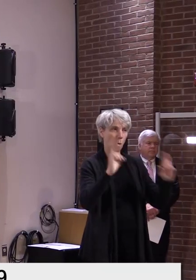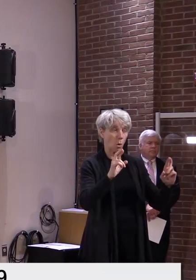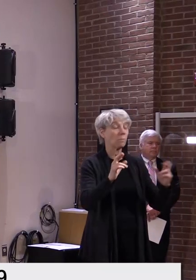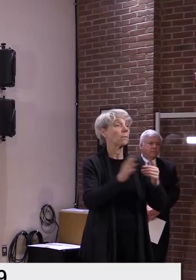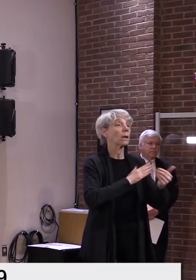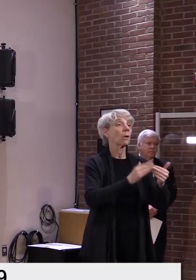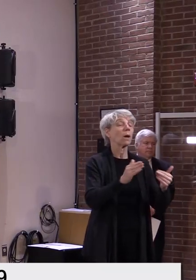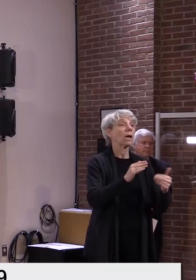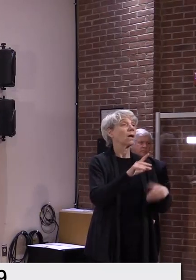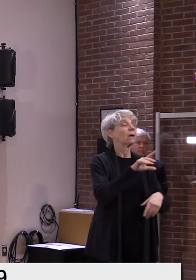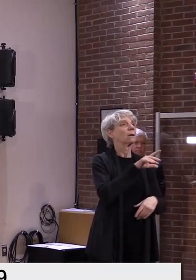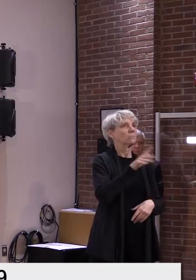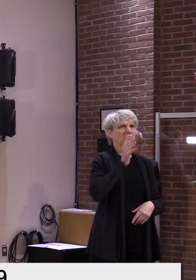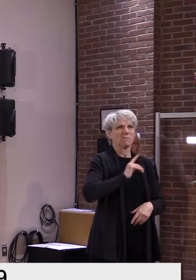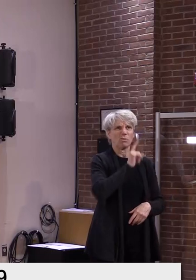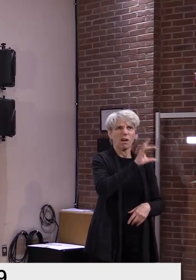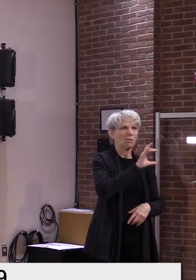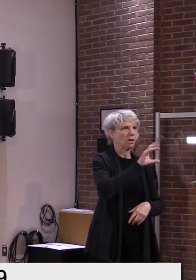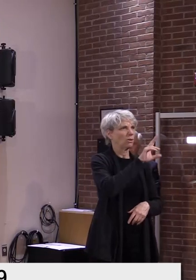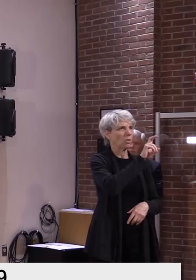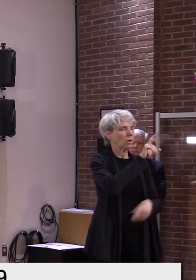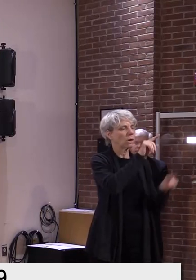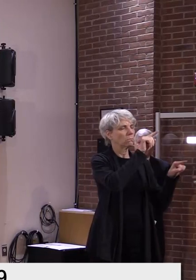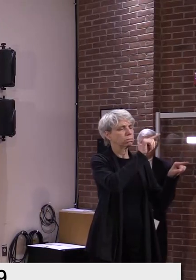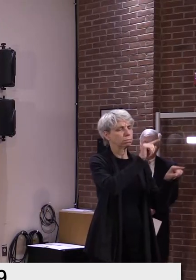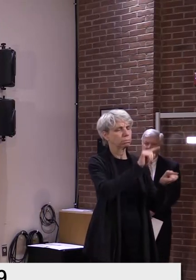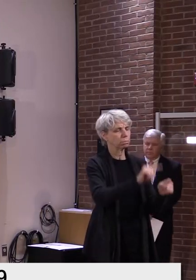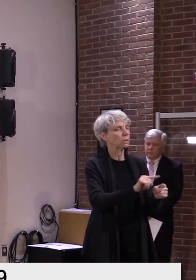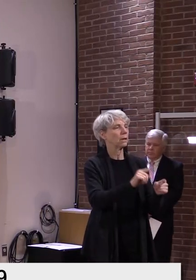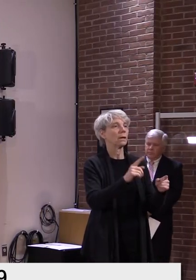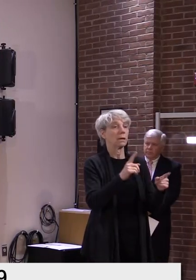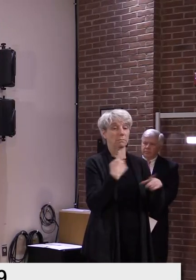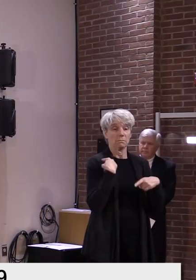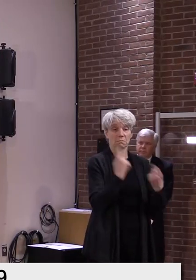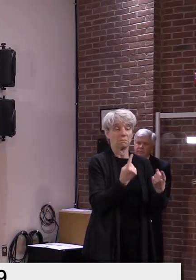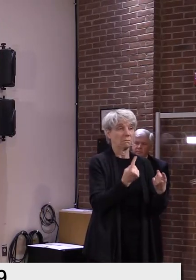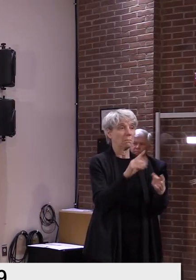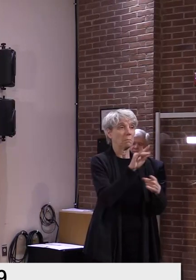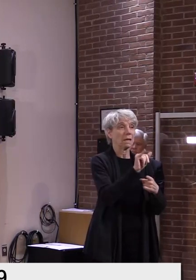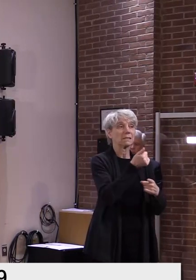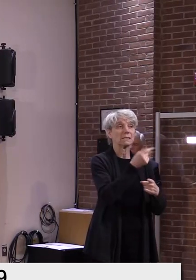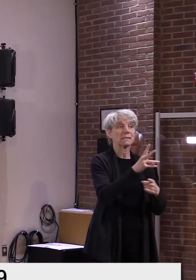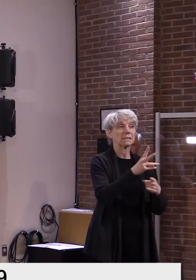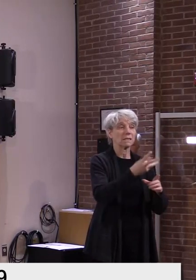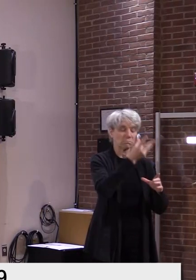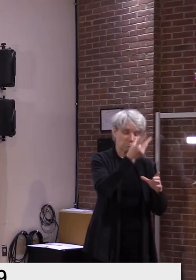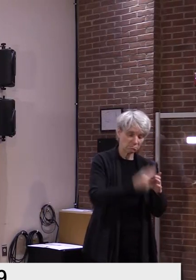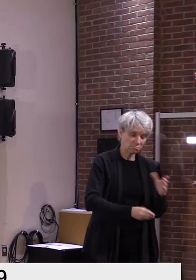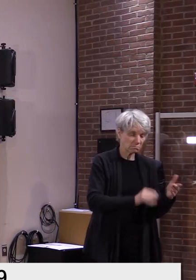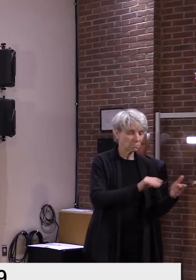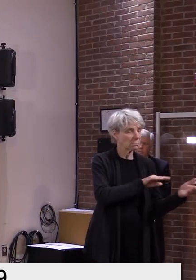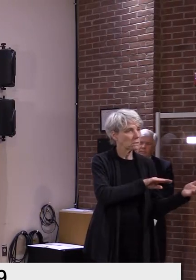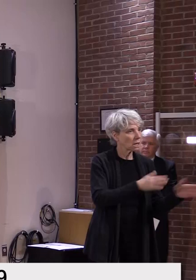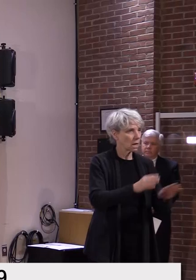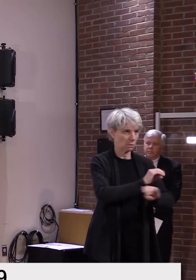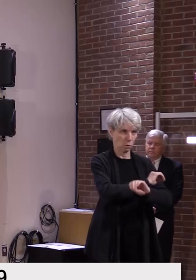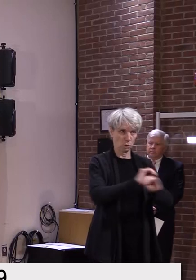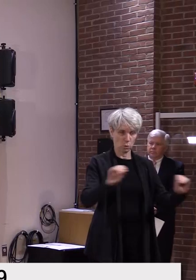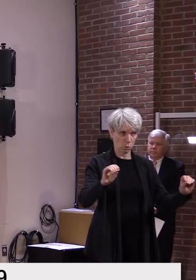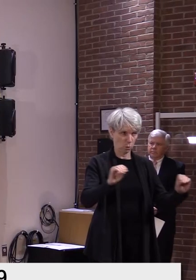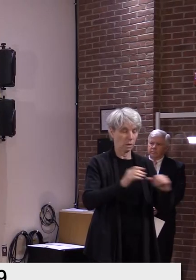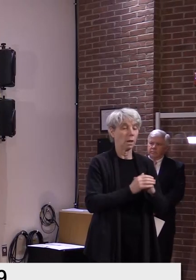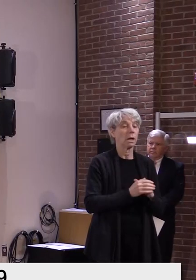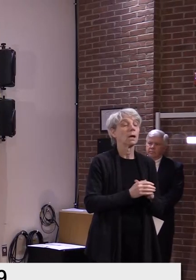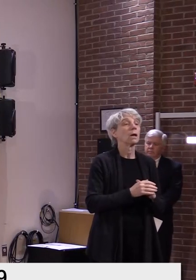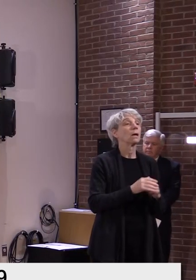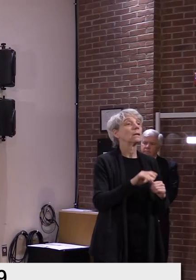seen. We've not had a death since May 16th. We've had 10 hospitalizations today,